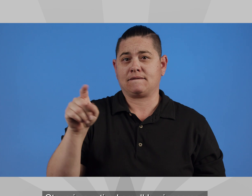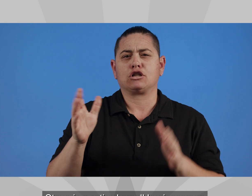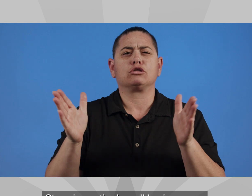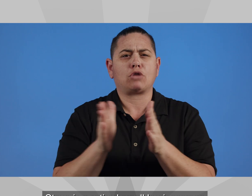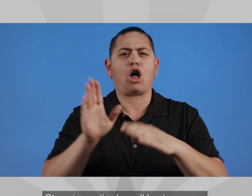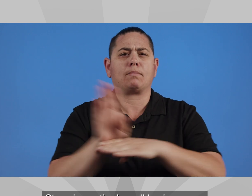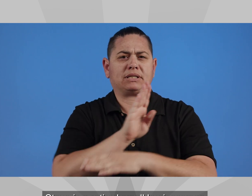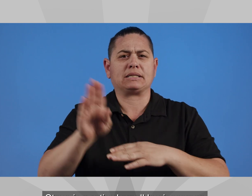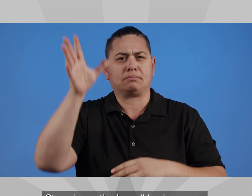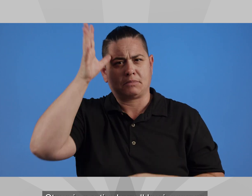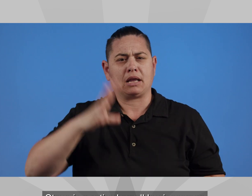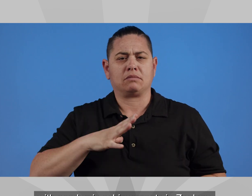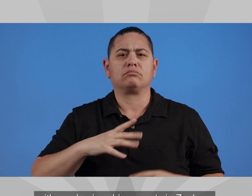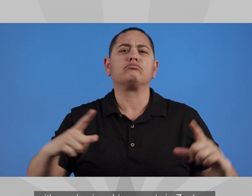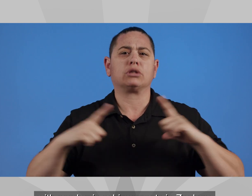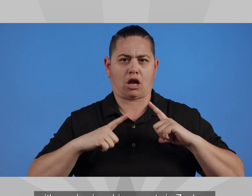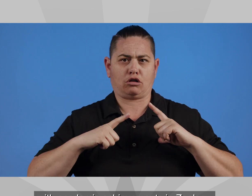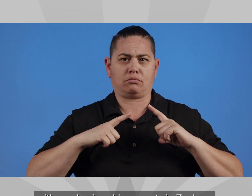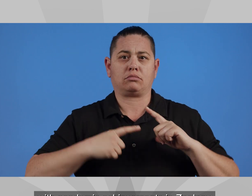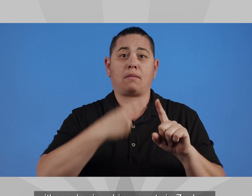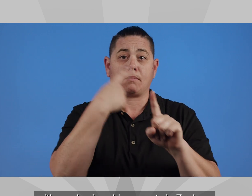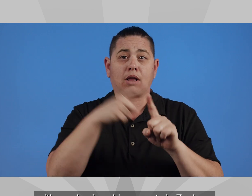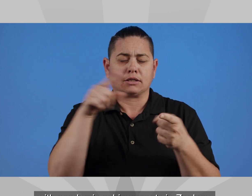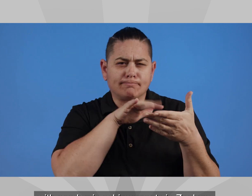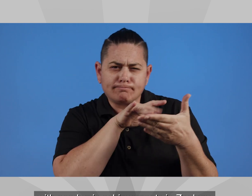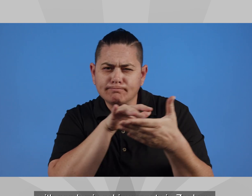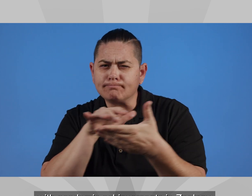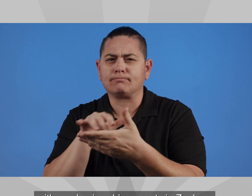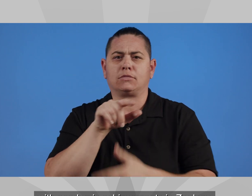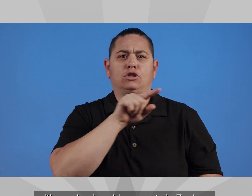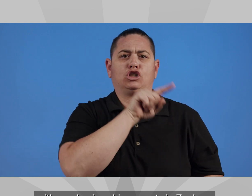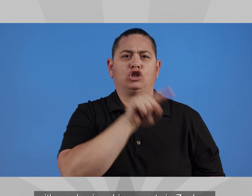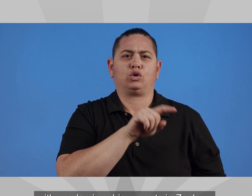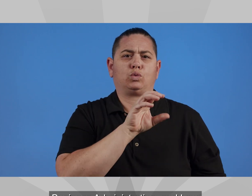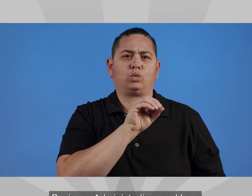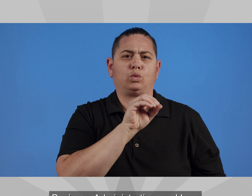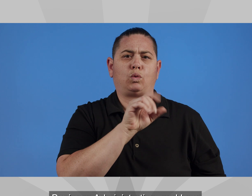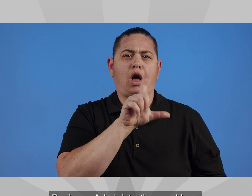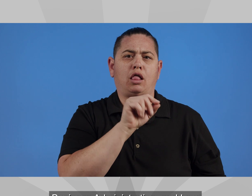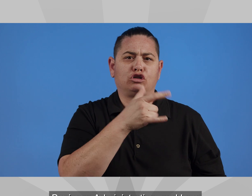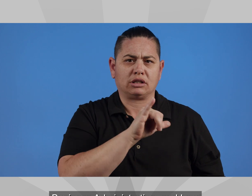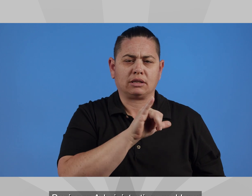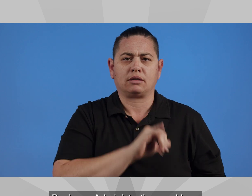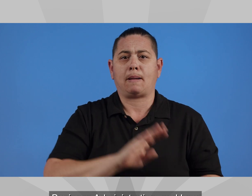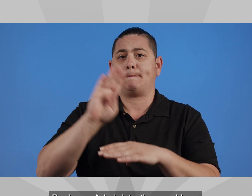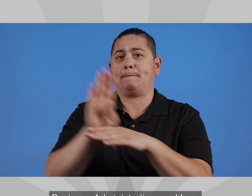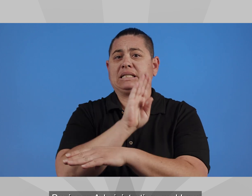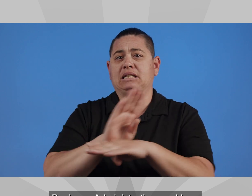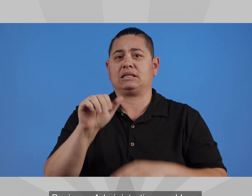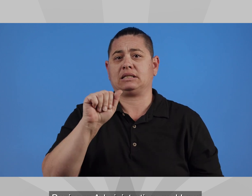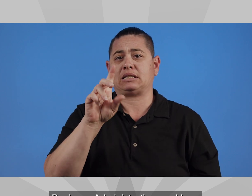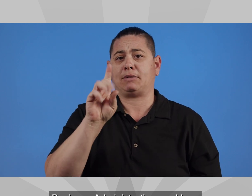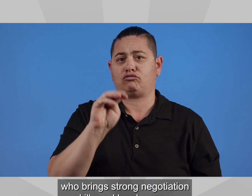Steve is a retired small businessman with academic achievements in zoology, business administration,